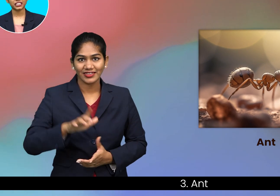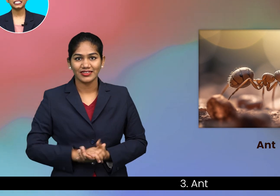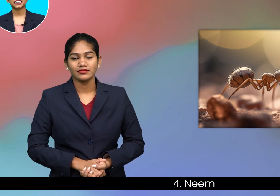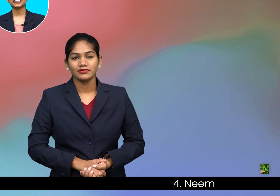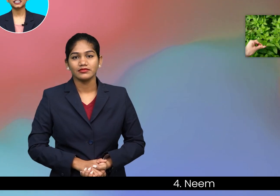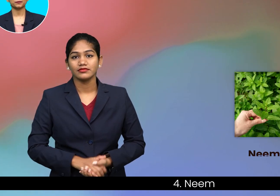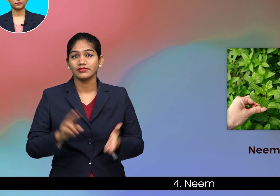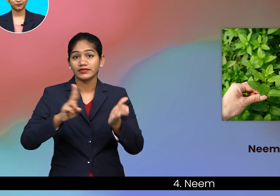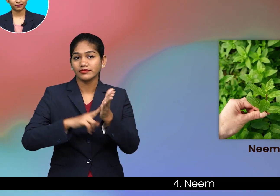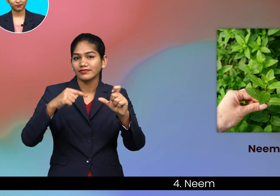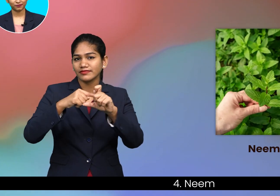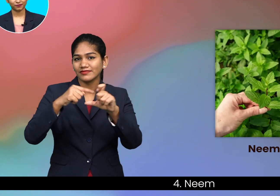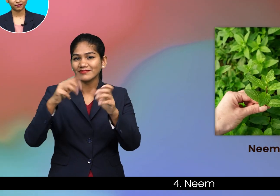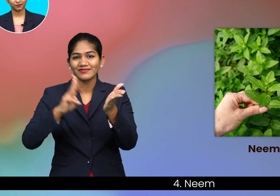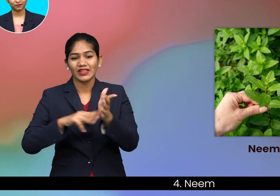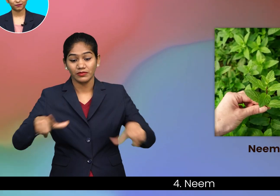Name.